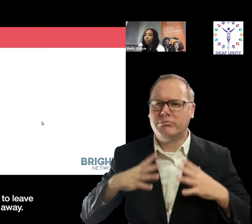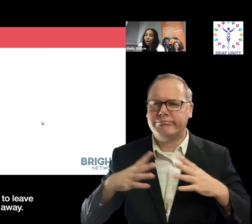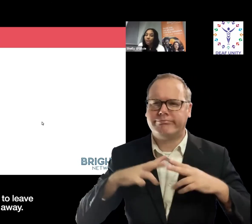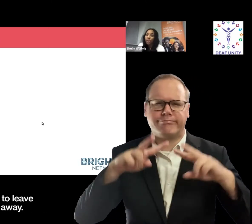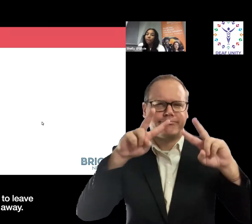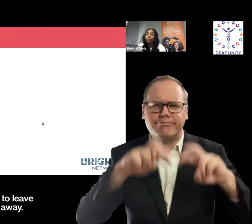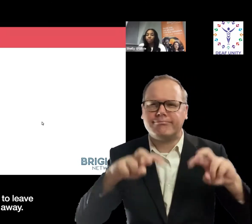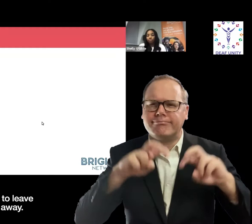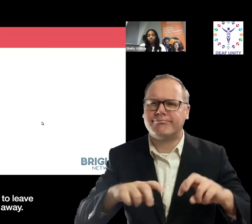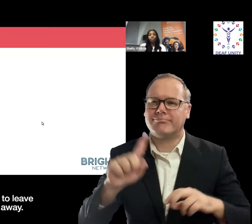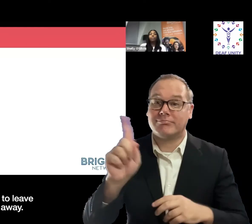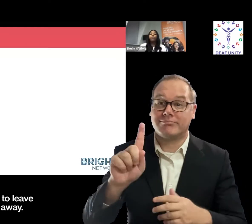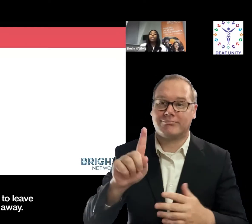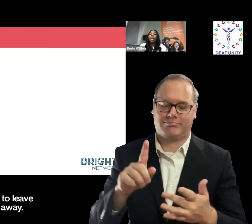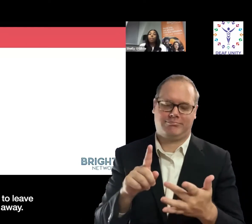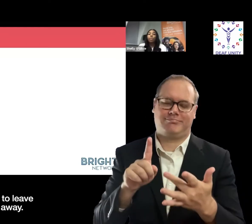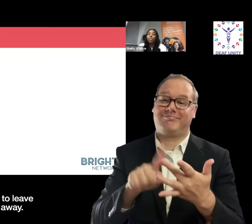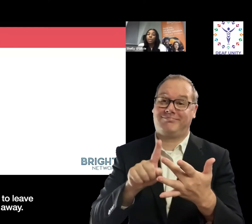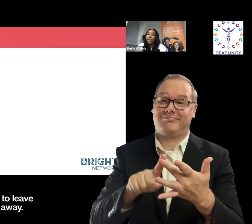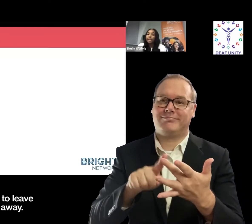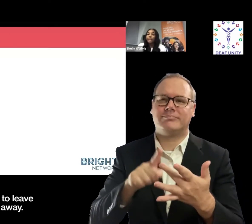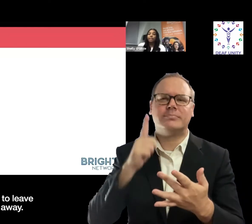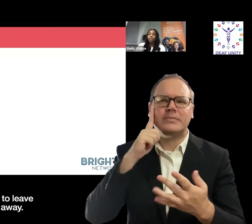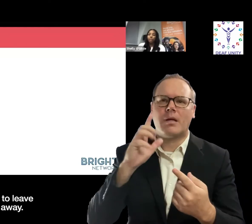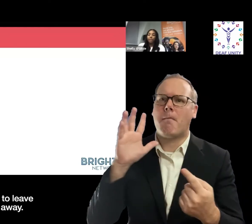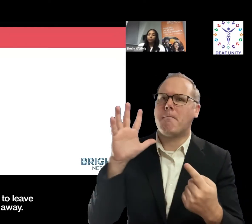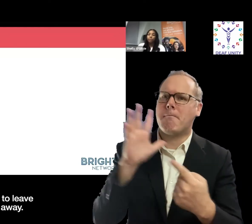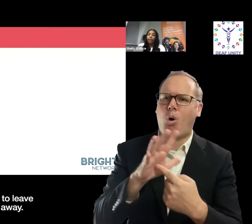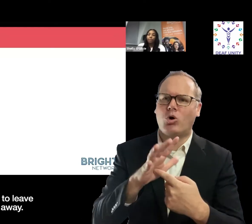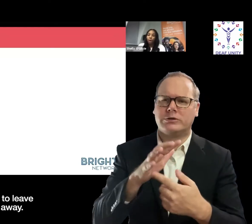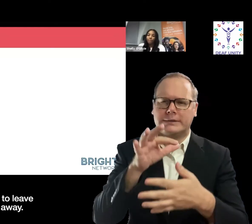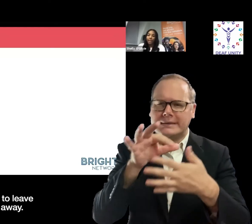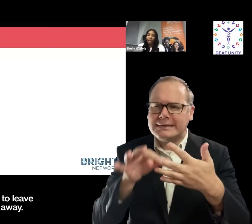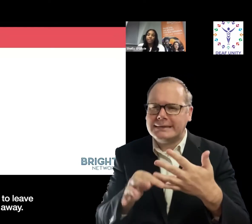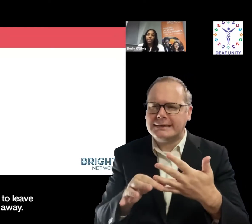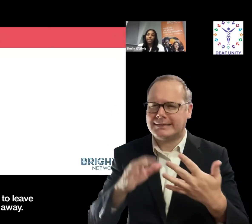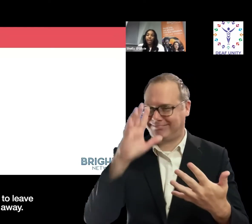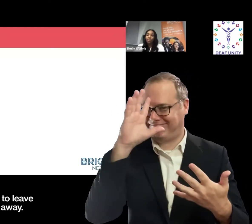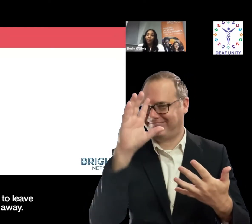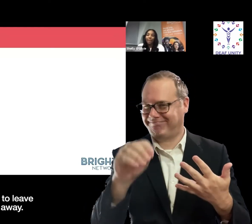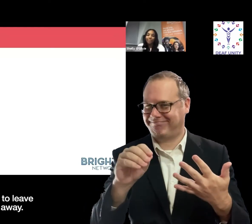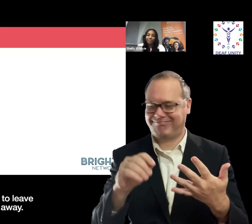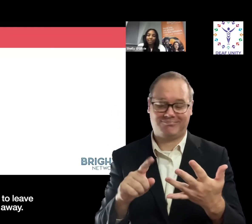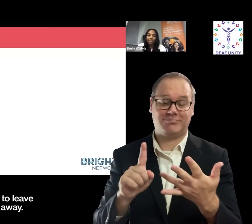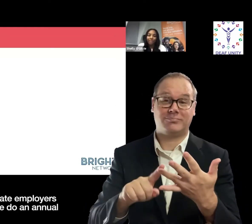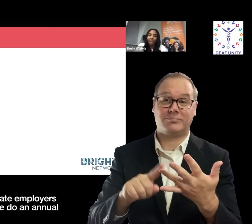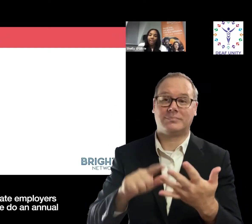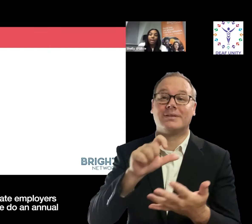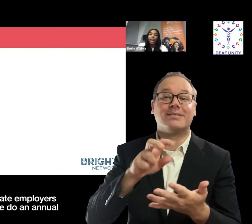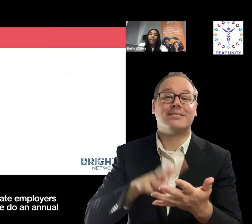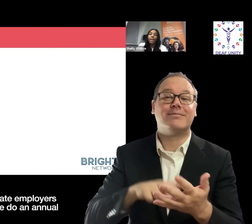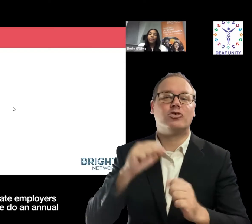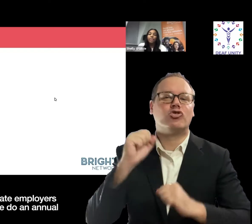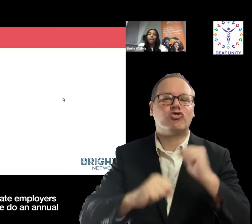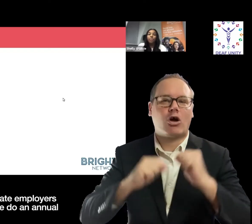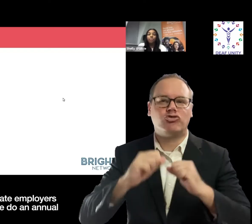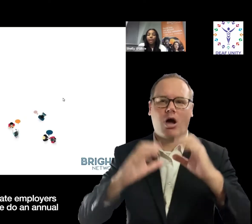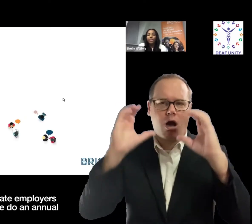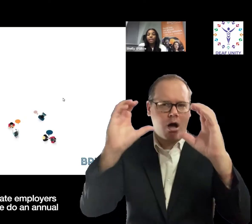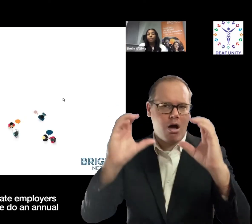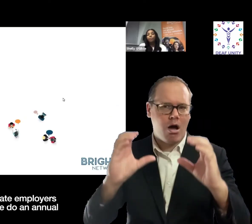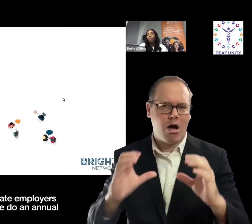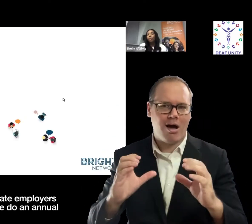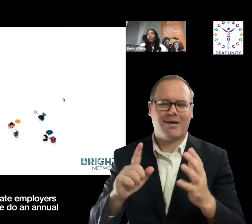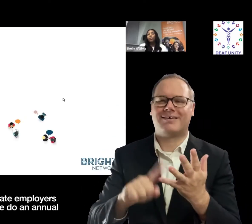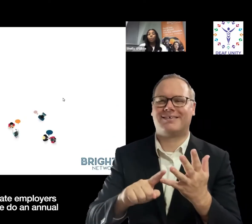CV structure. We're also going to leave you with some 5 top tips to take away. So